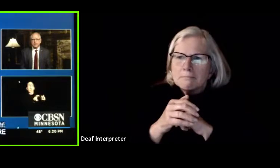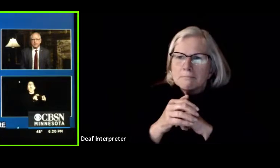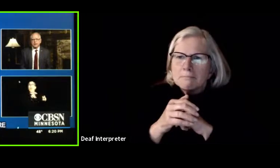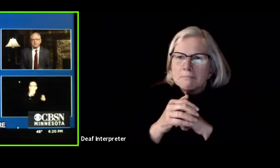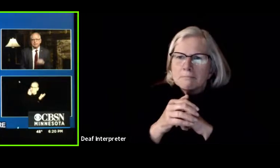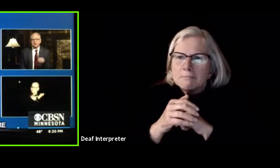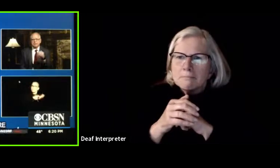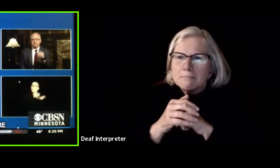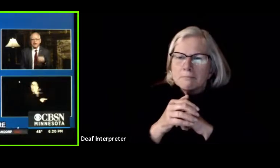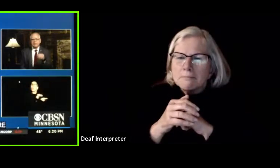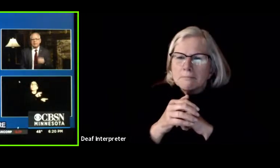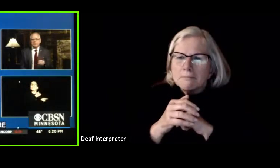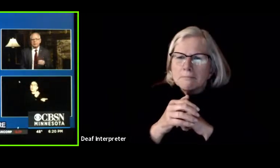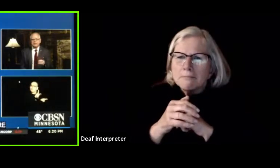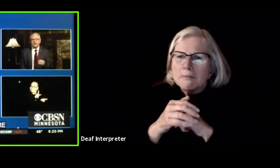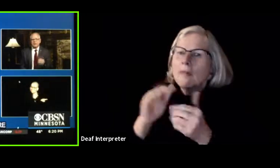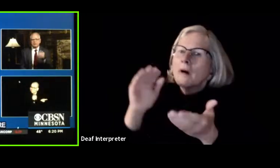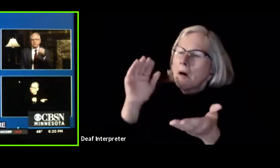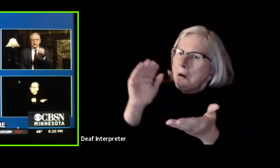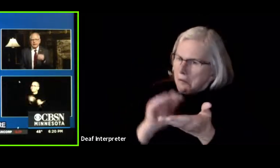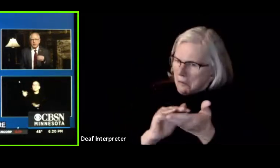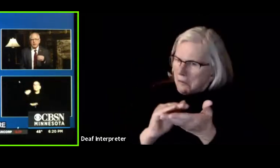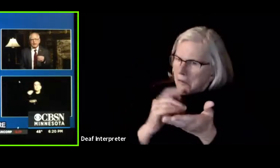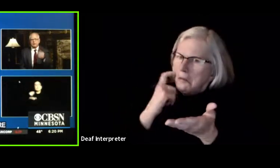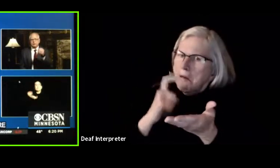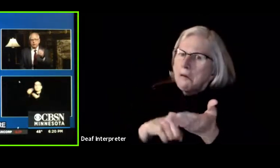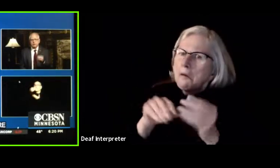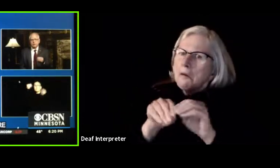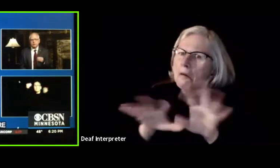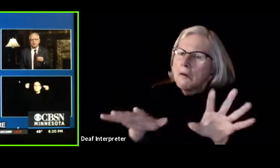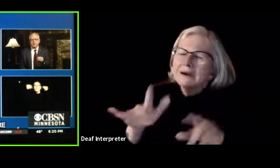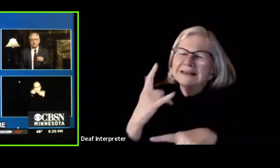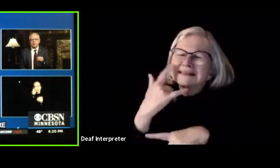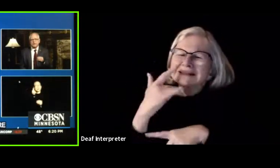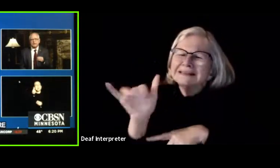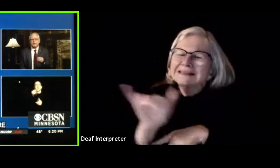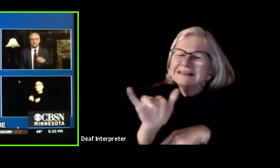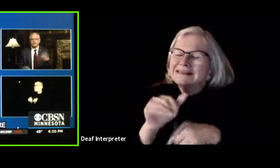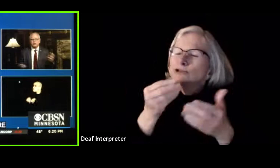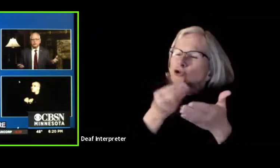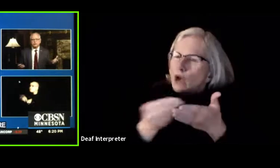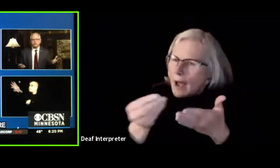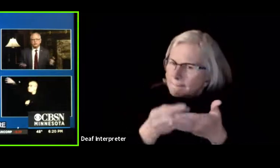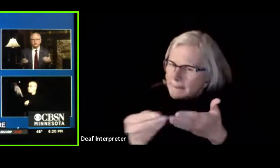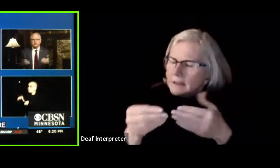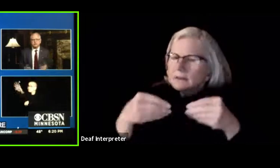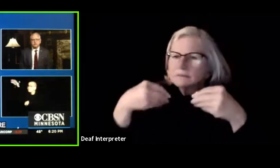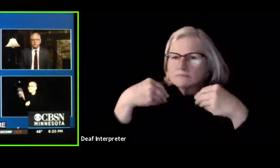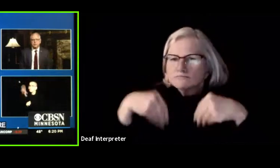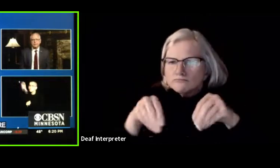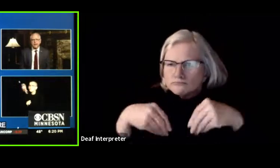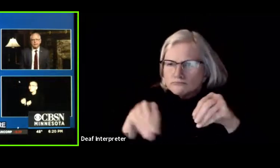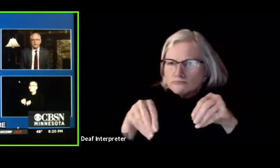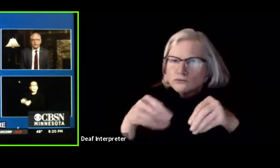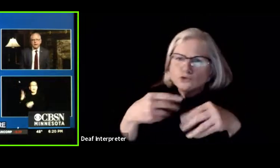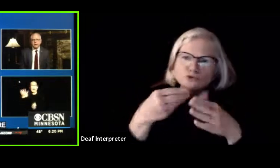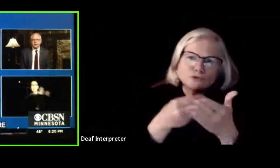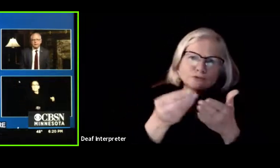spread. Same thing with shopping and retail. If you make it quick, you don't congregate together, you use social distancing, you wear a